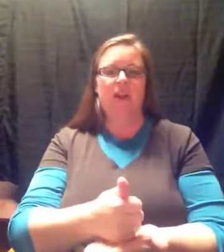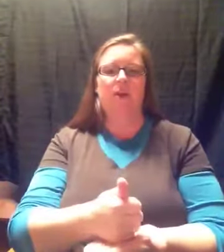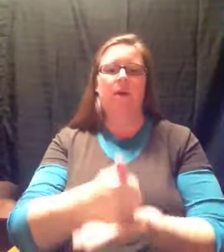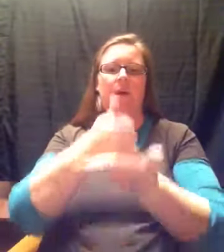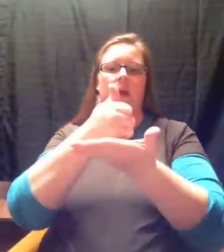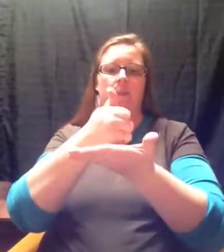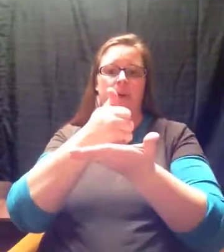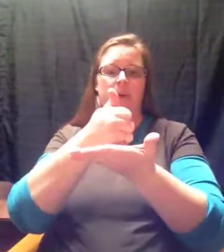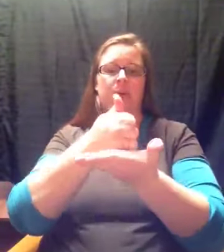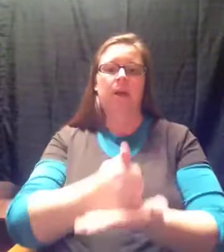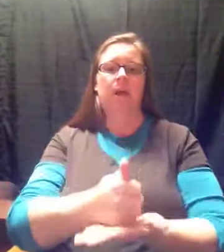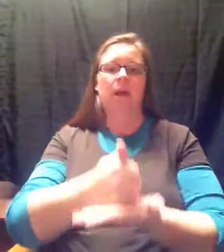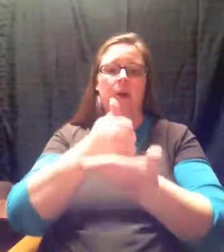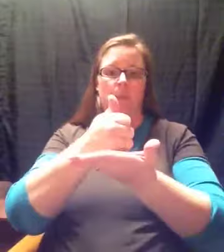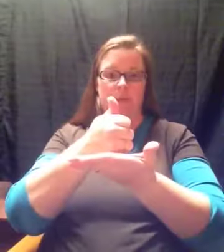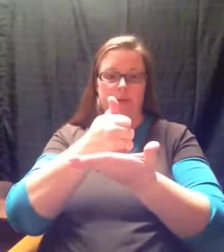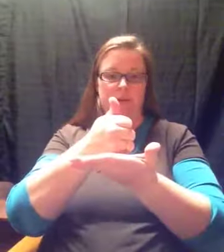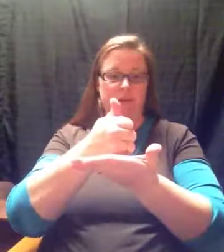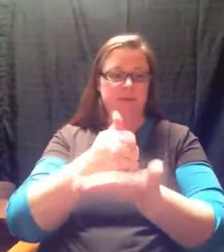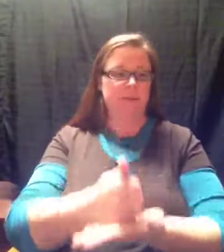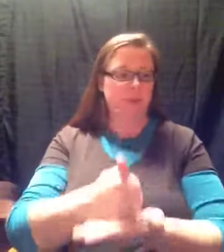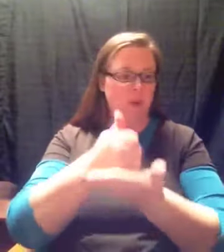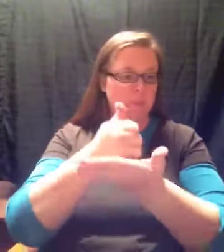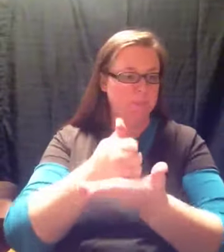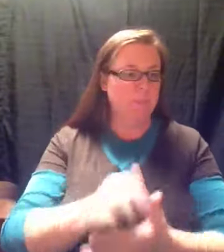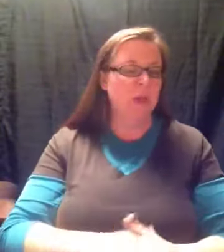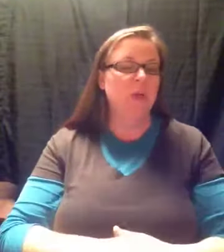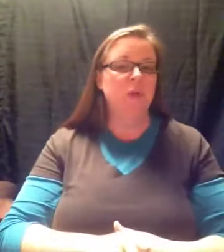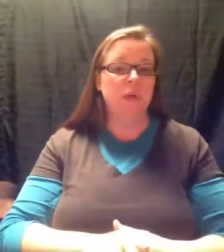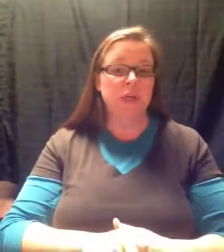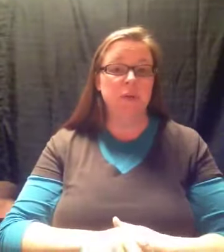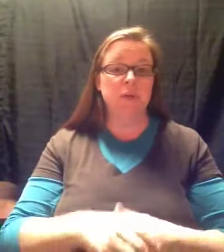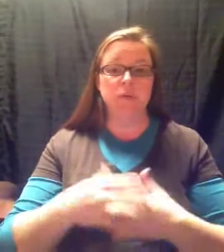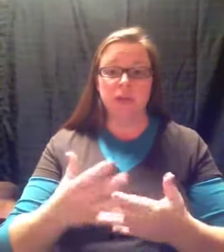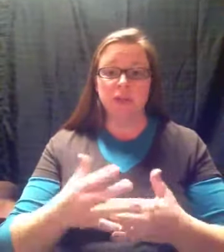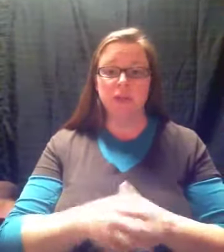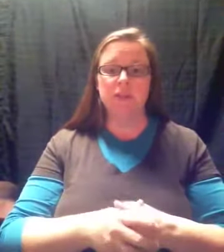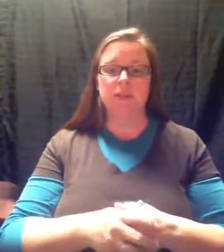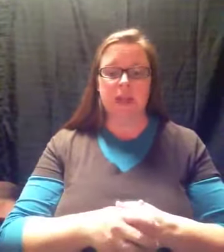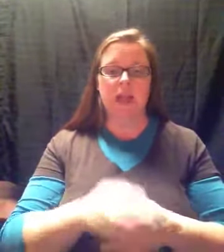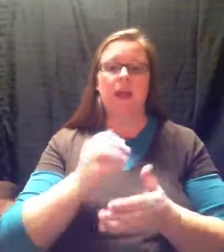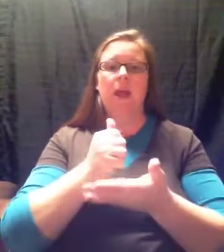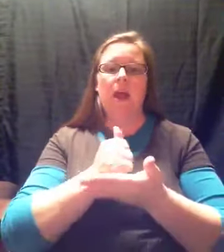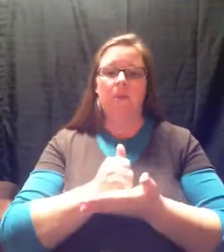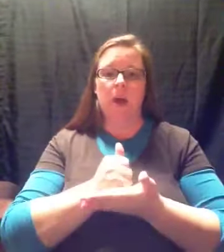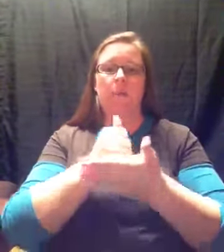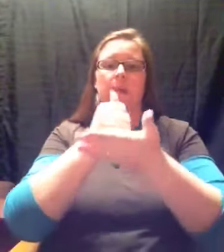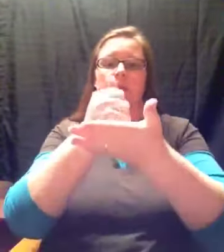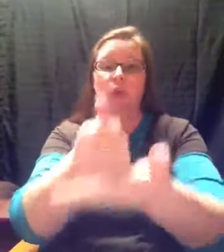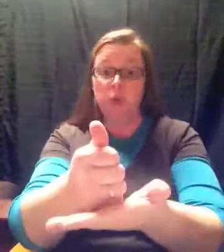go up. Hope. Hope. You can do a directional to say, I'm helping